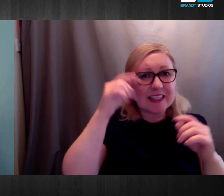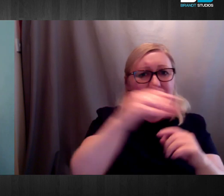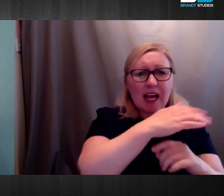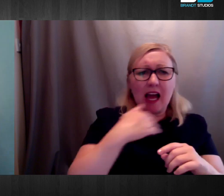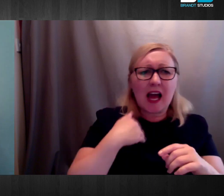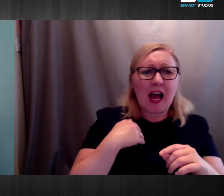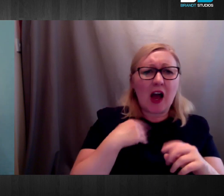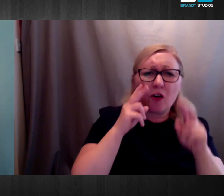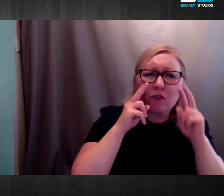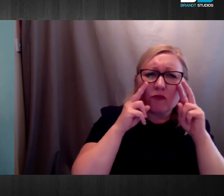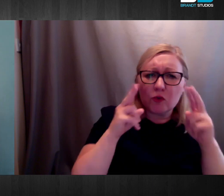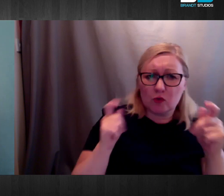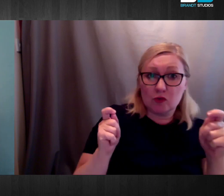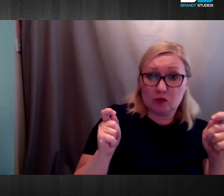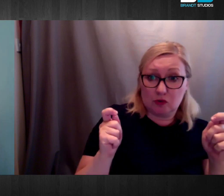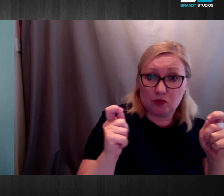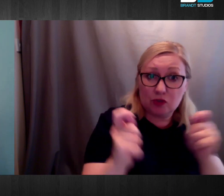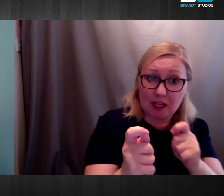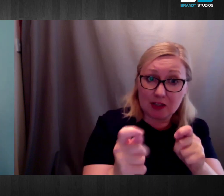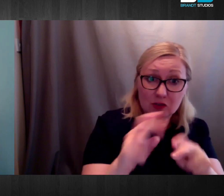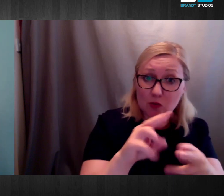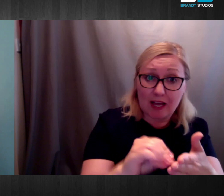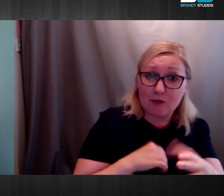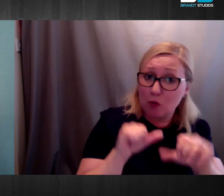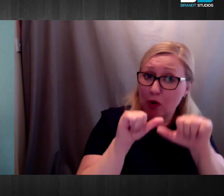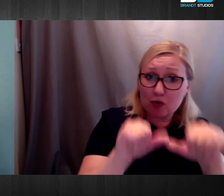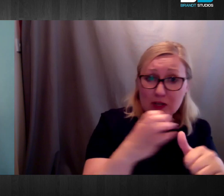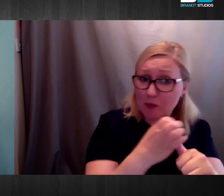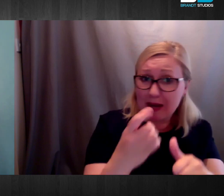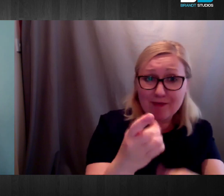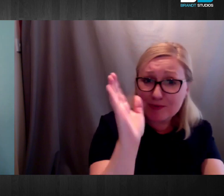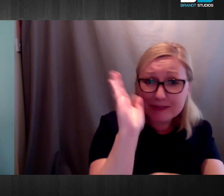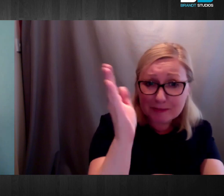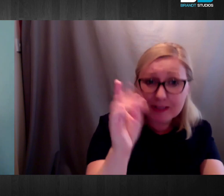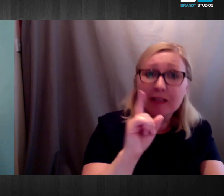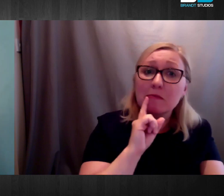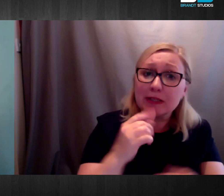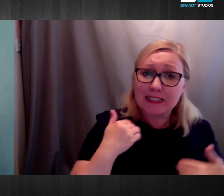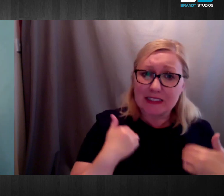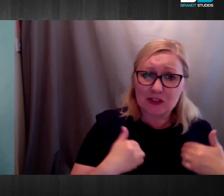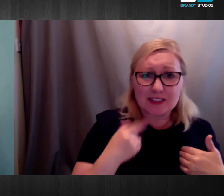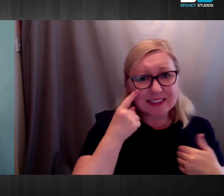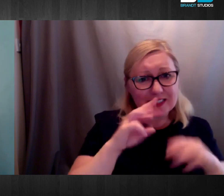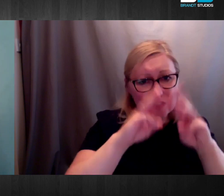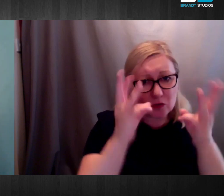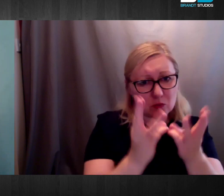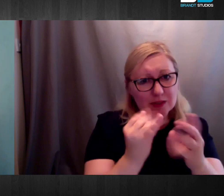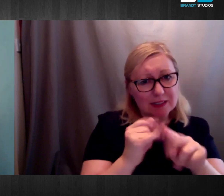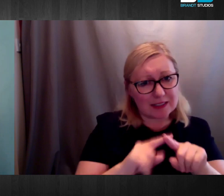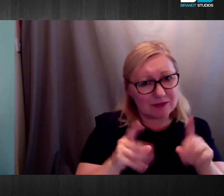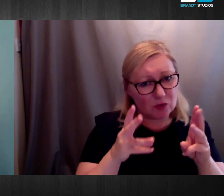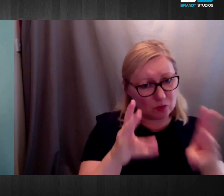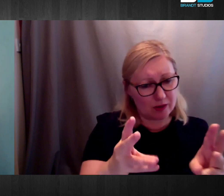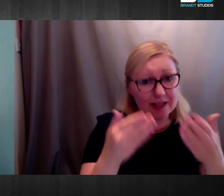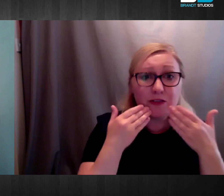see it through it. Thank you for those who joined us this evening. Really appreciate it, and your comments coming in. And above all, a really